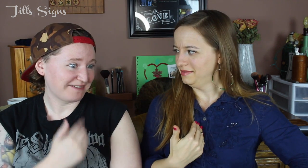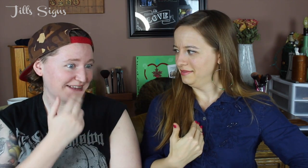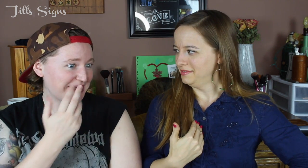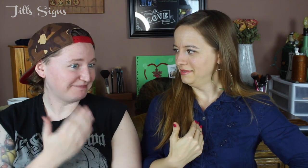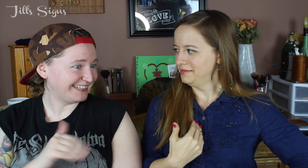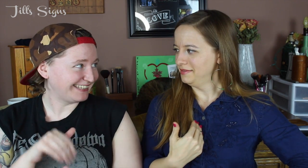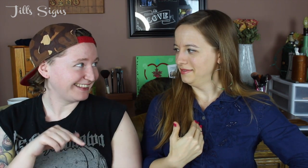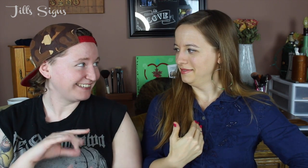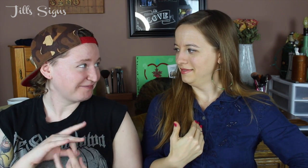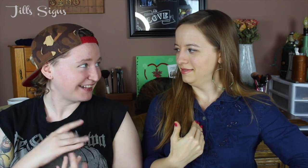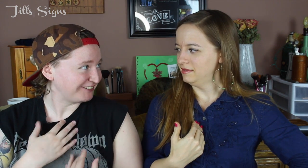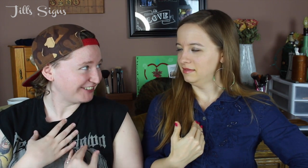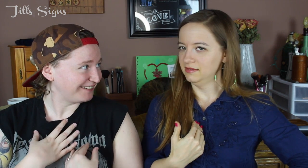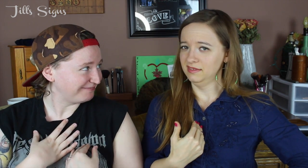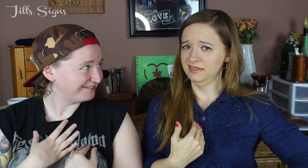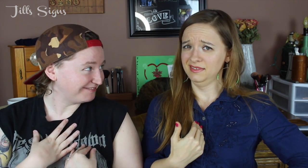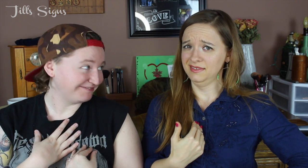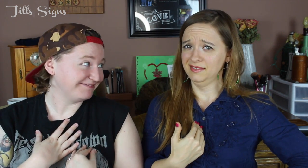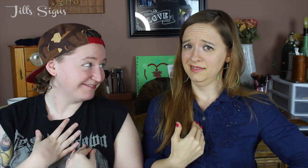do. I'm the comedian in this relationship.